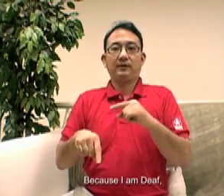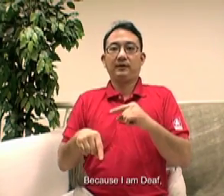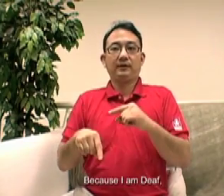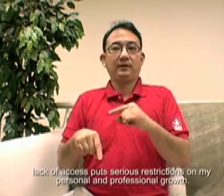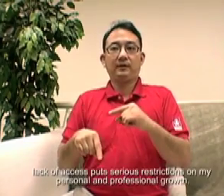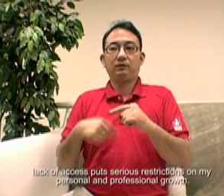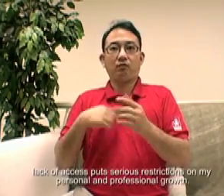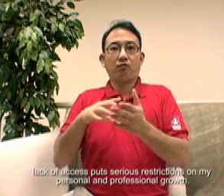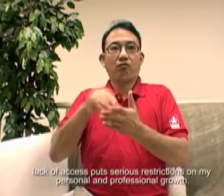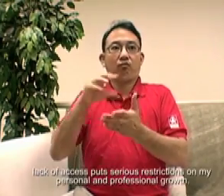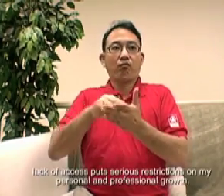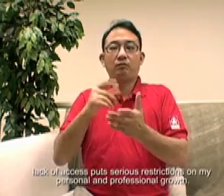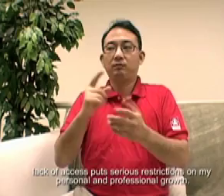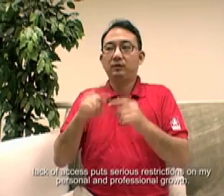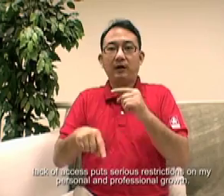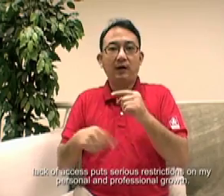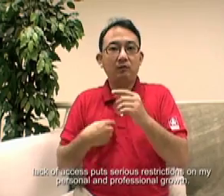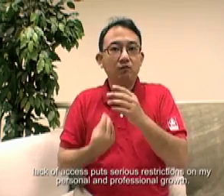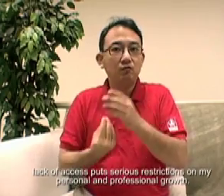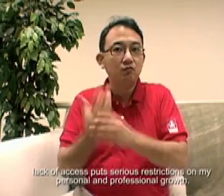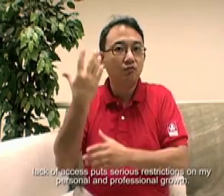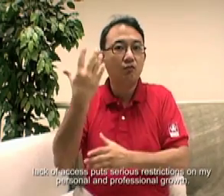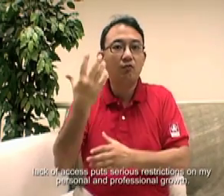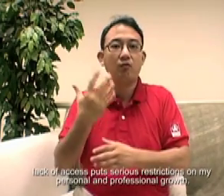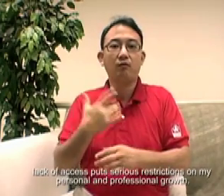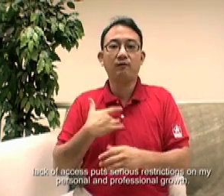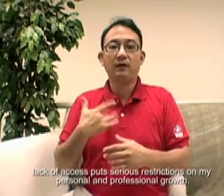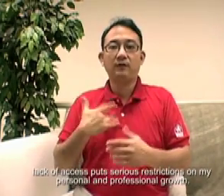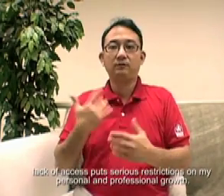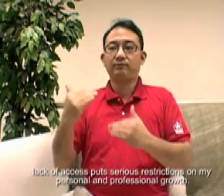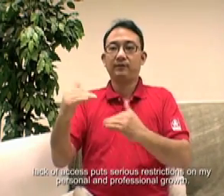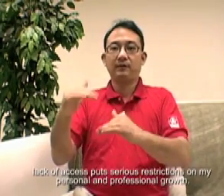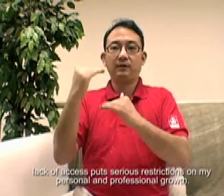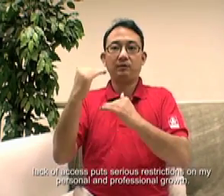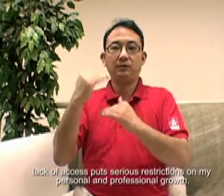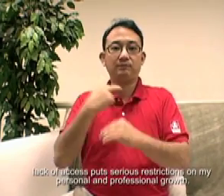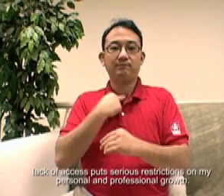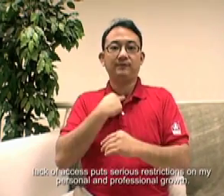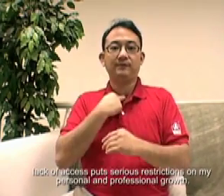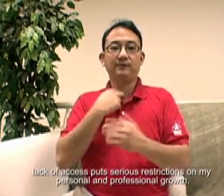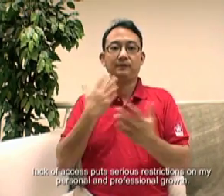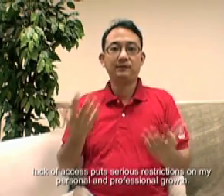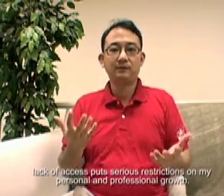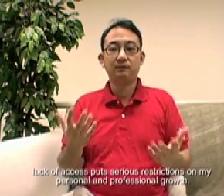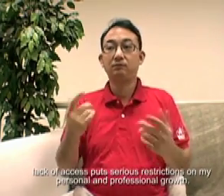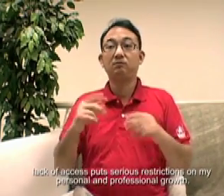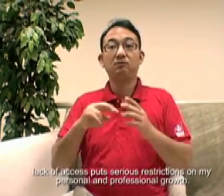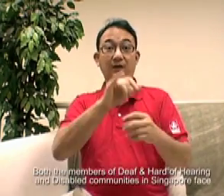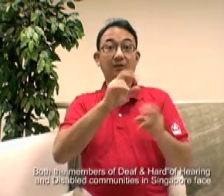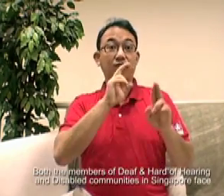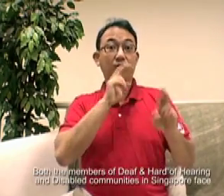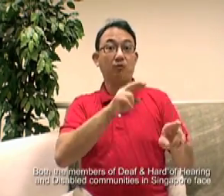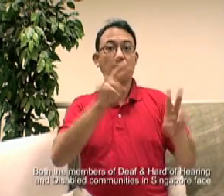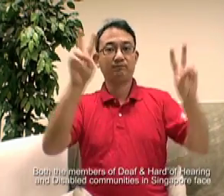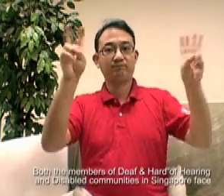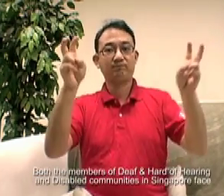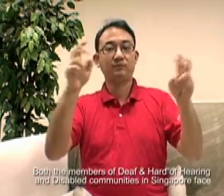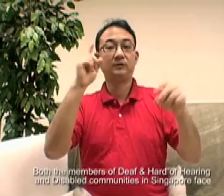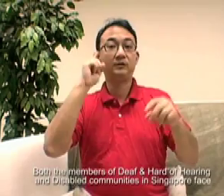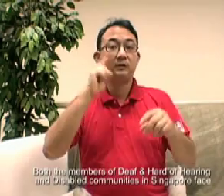because I am deaf. Lack of access puts serious restrictions on my personal and professional growth.